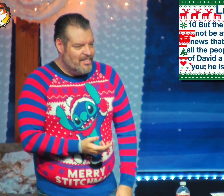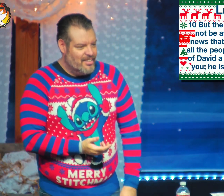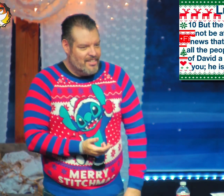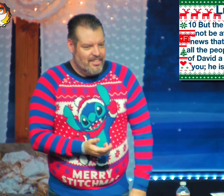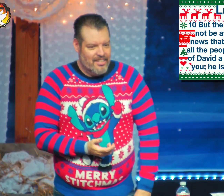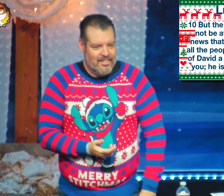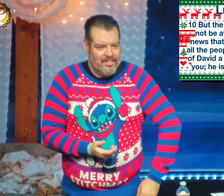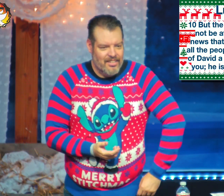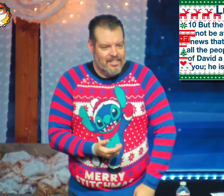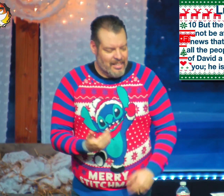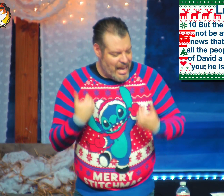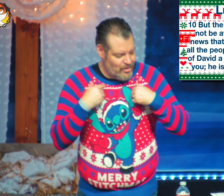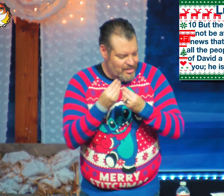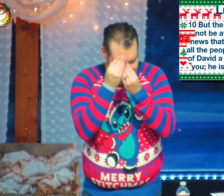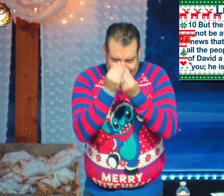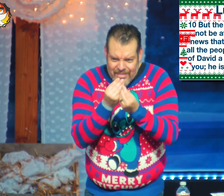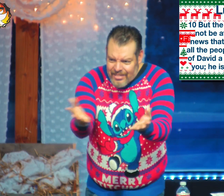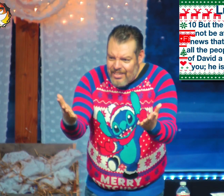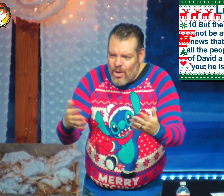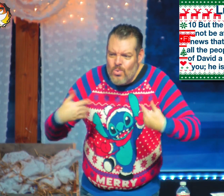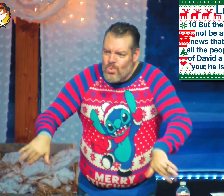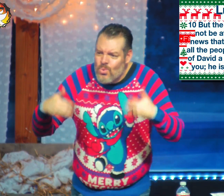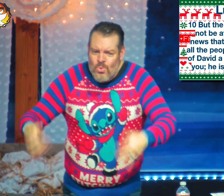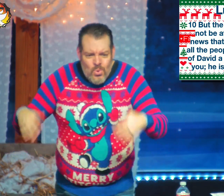a Savior has been born to you.